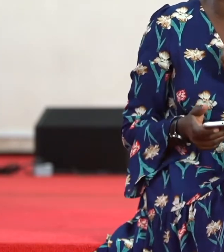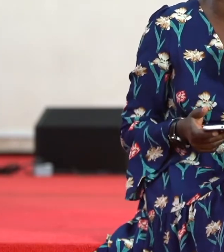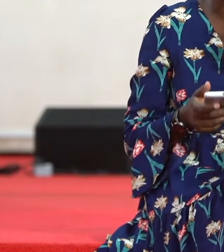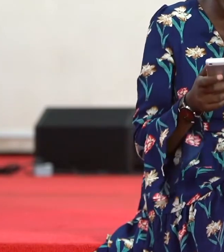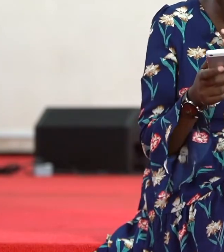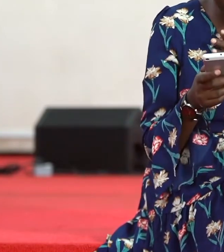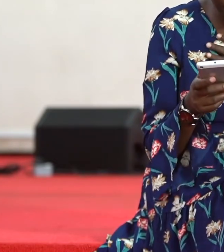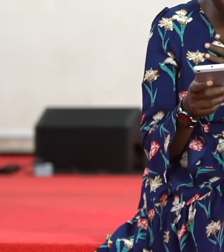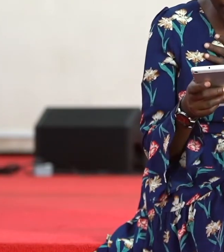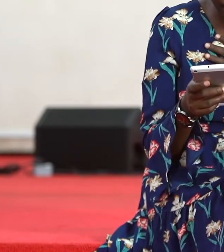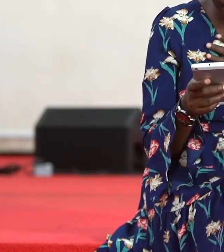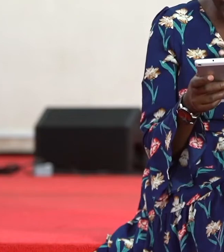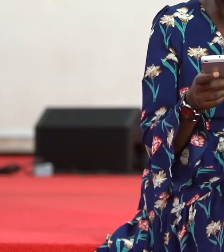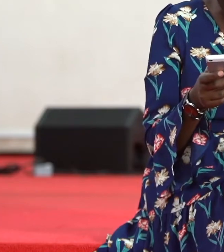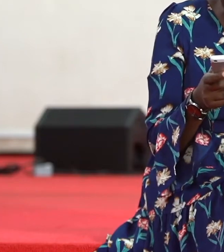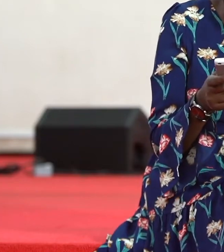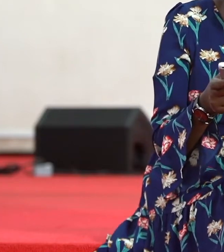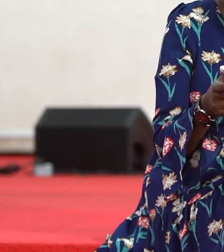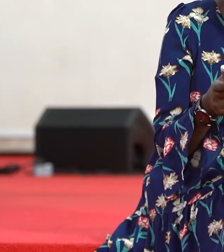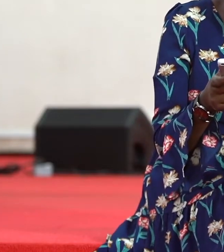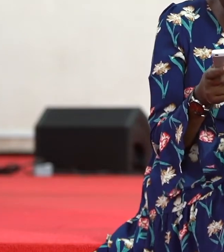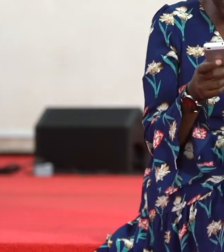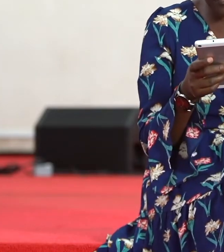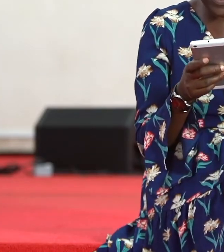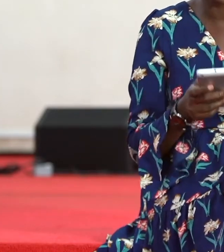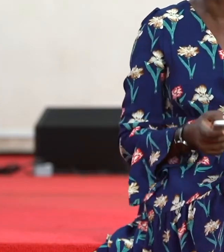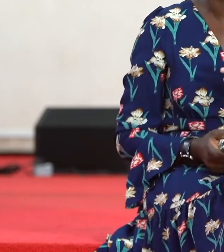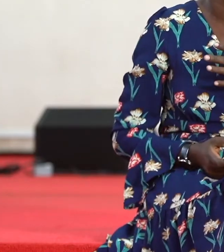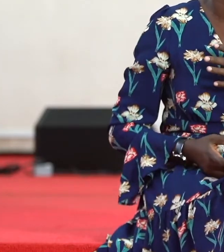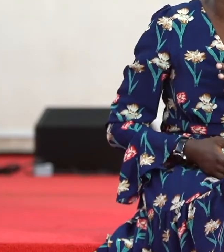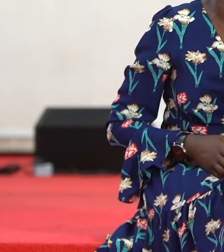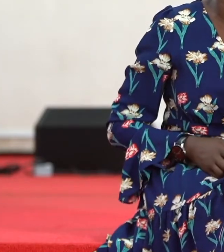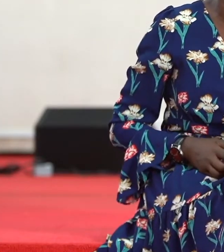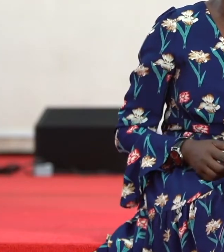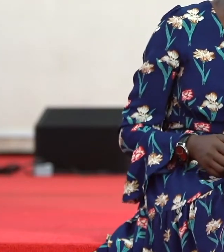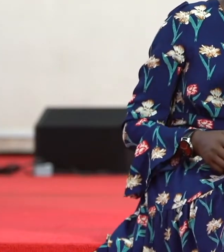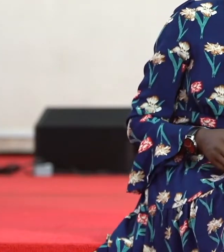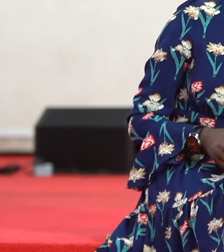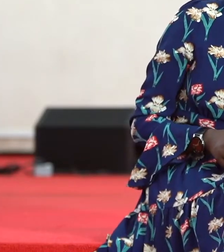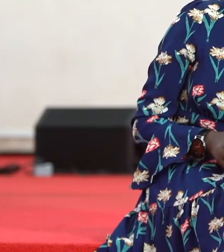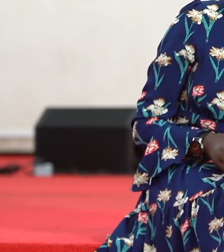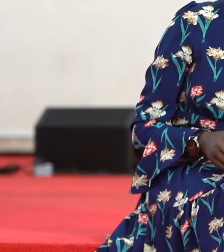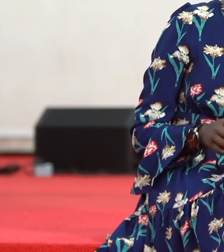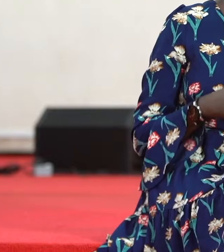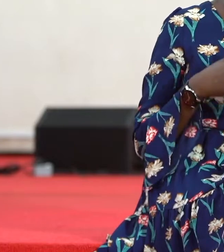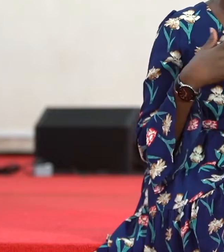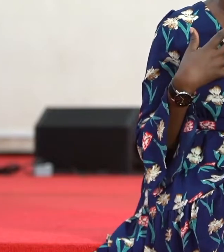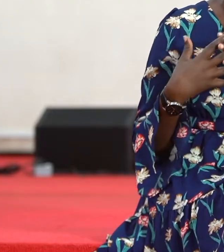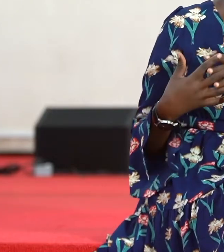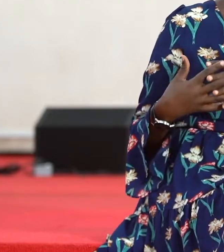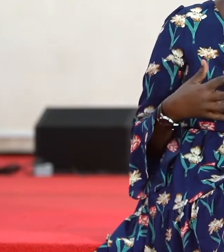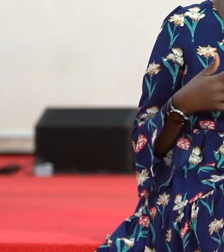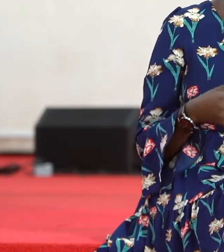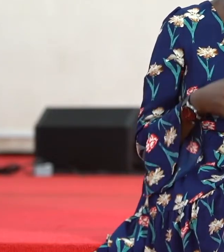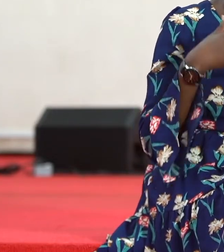which God has given to us. Having received such gifts, we must also be able to go out there and tell